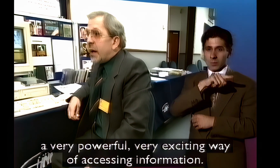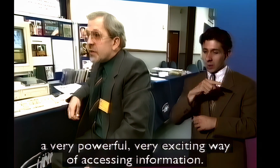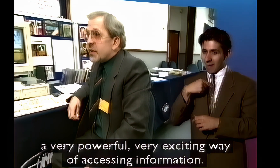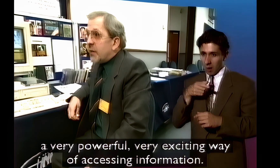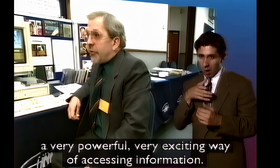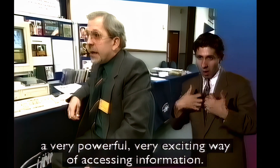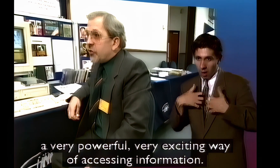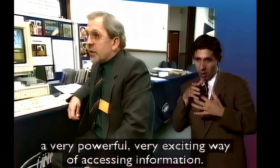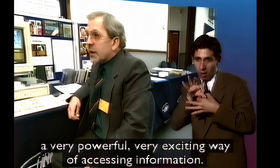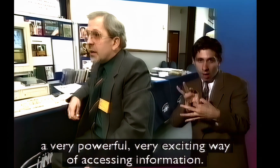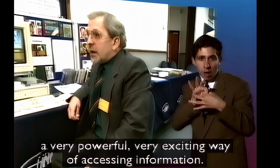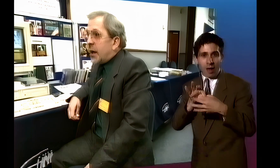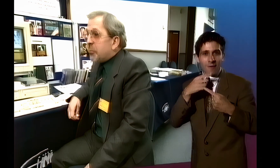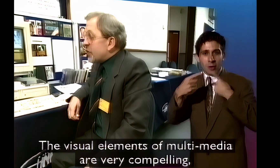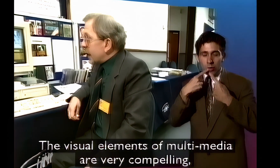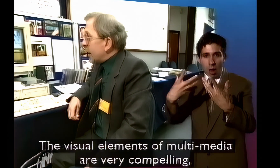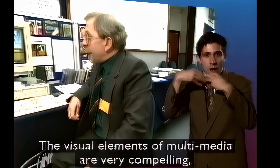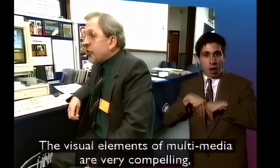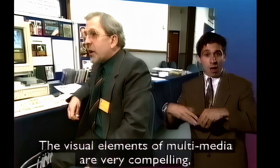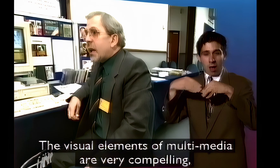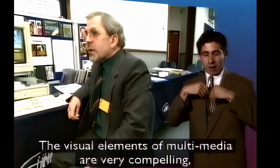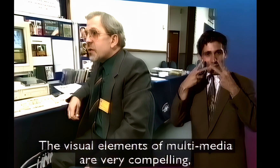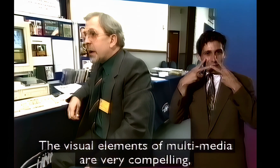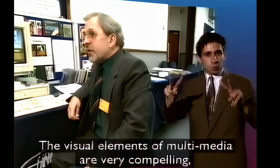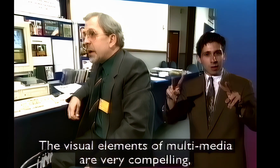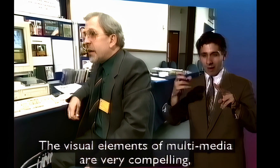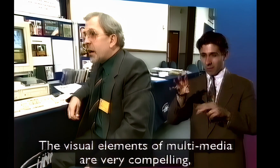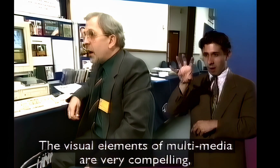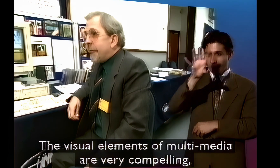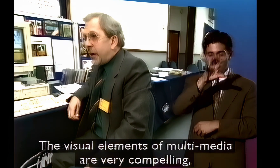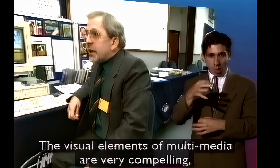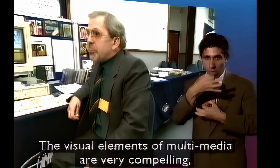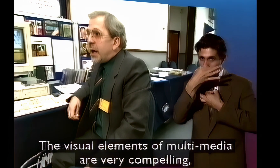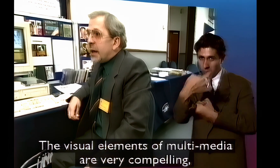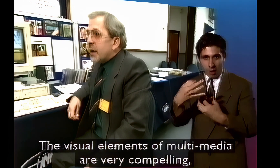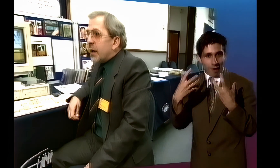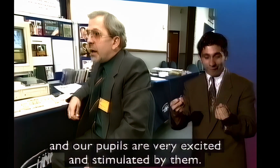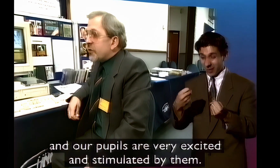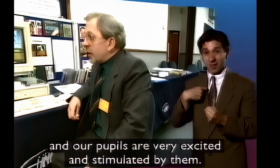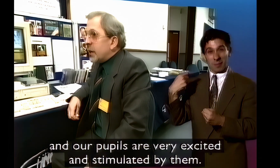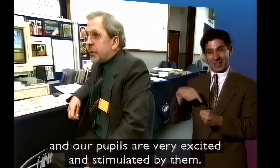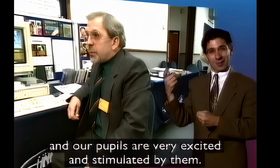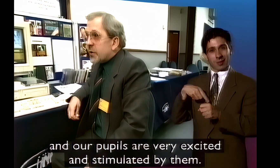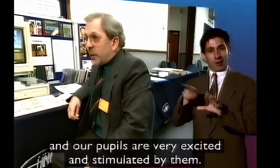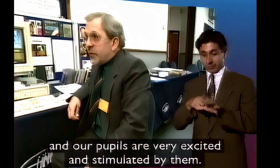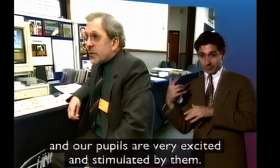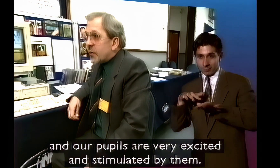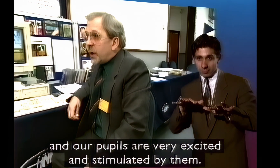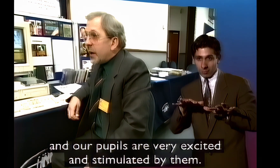accessing information. Particularly the visual elements of multimedia are very compelling, and certainly the pupils that we've used them with are